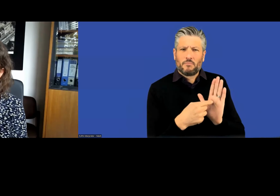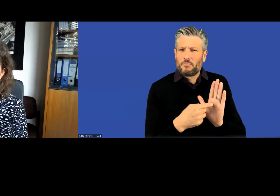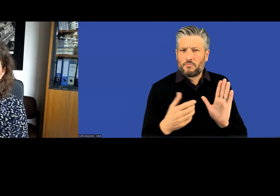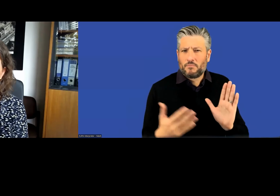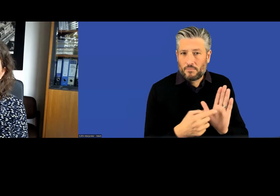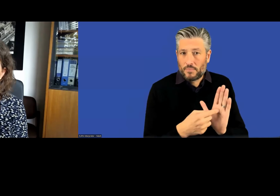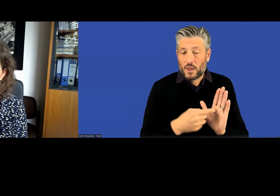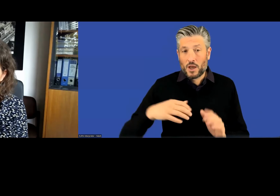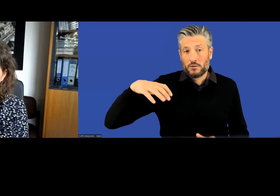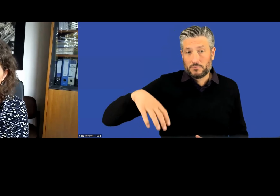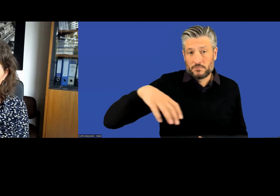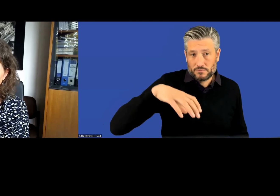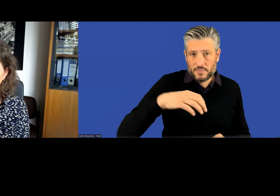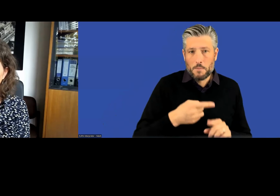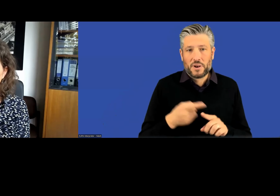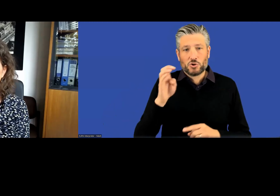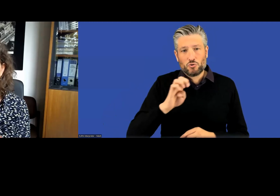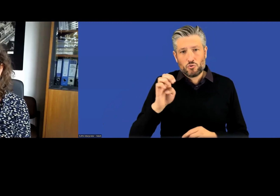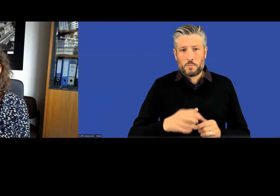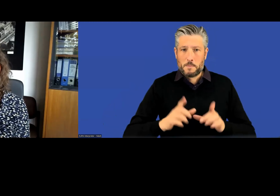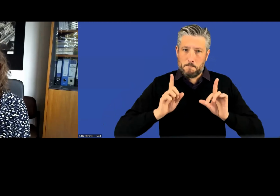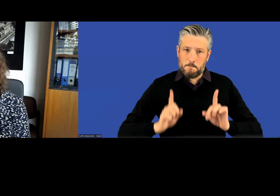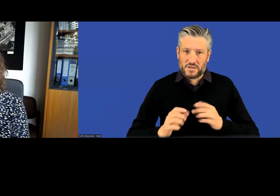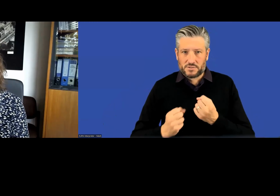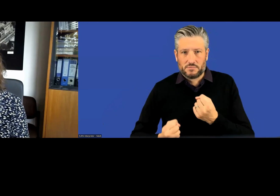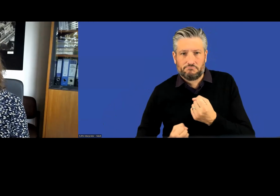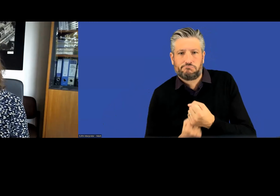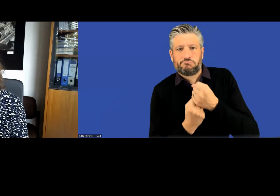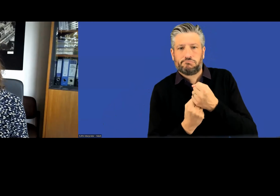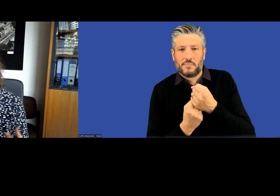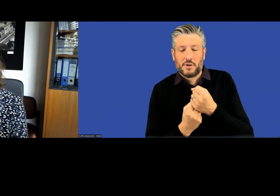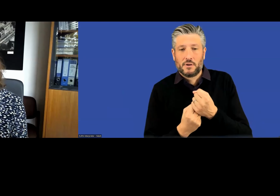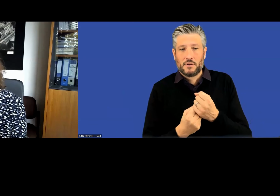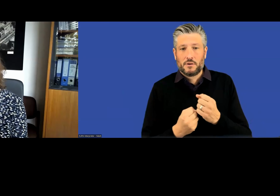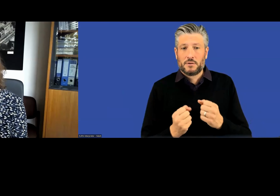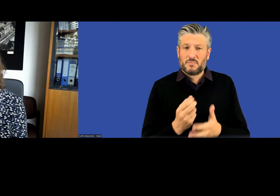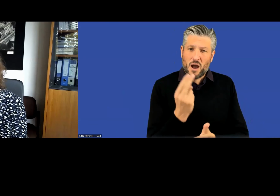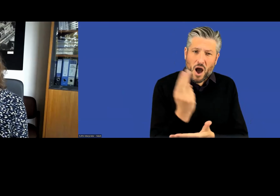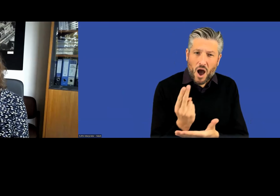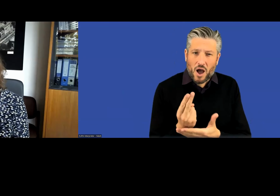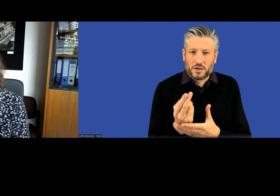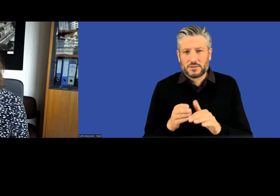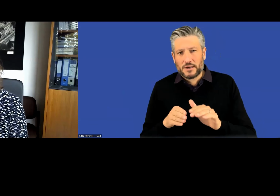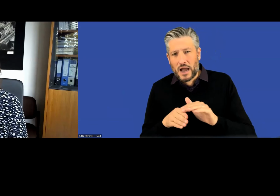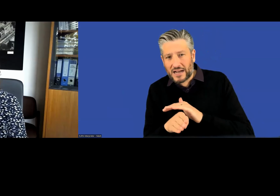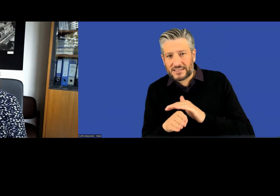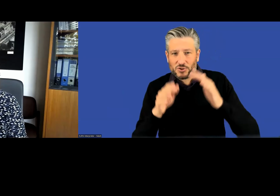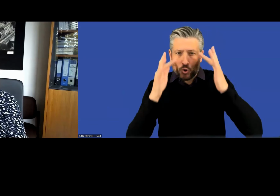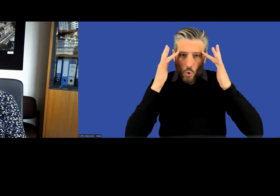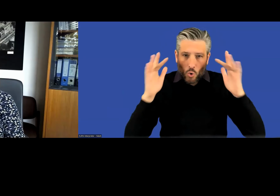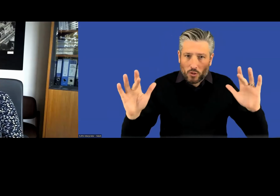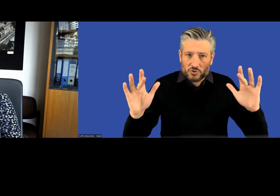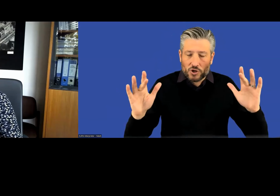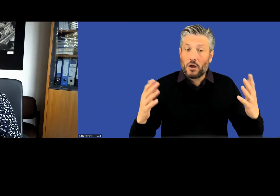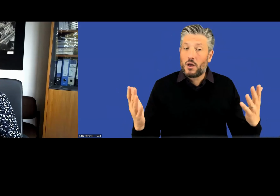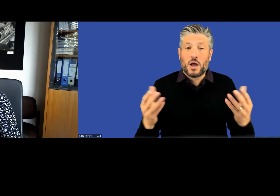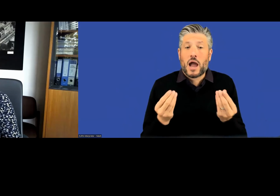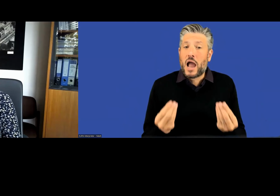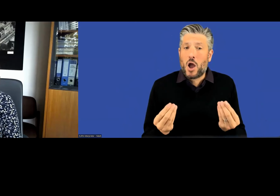and participation in the arts using digital technologies and tools in parallel to or as an alternative to